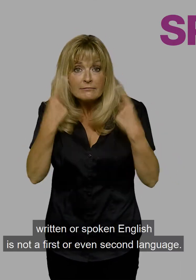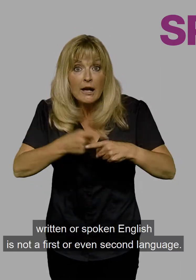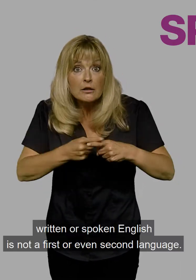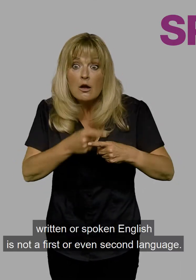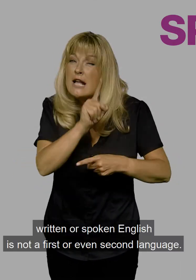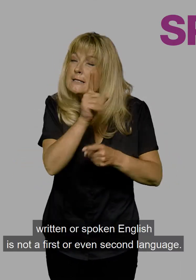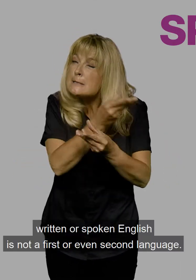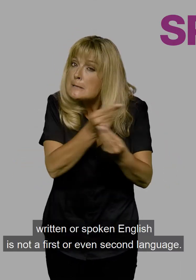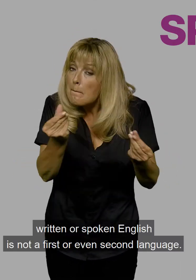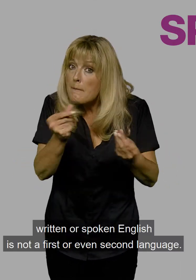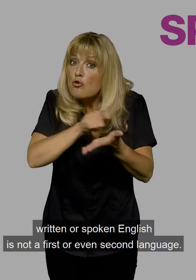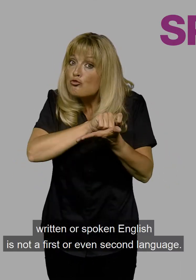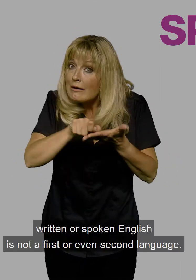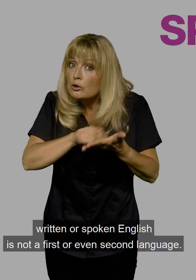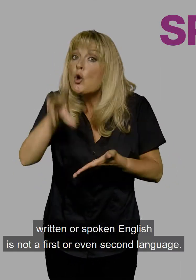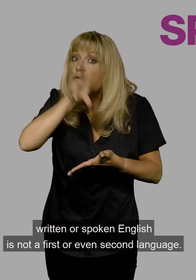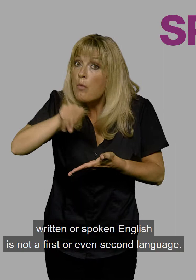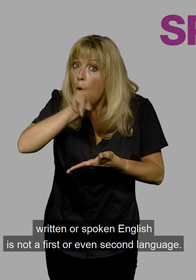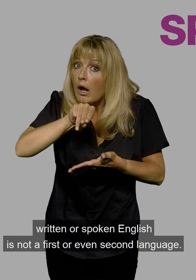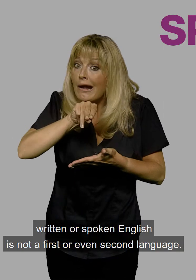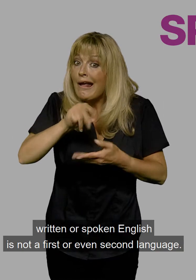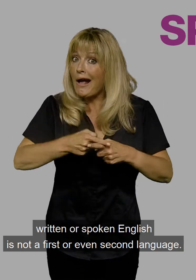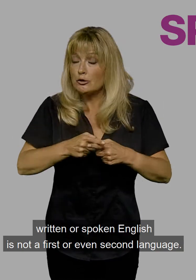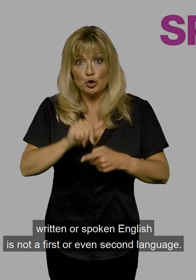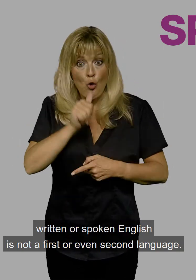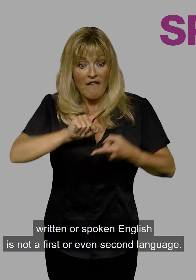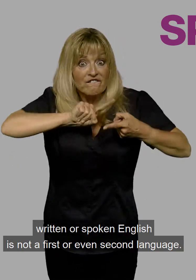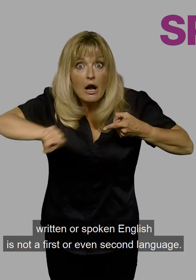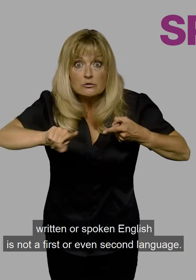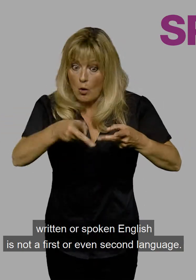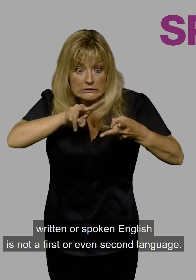spoken English is not a first or even second language.